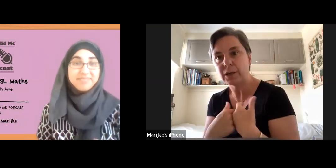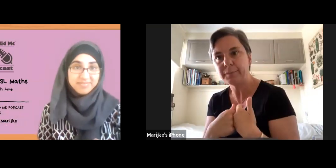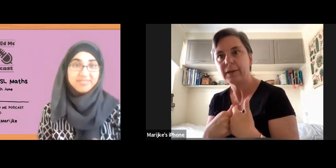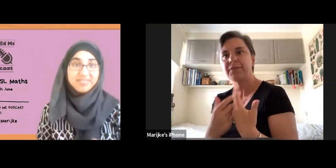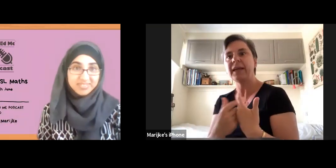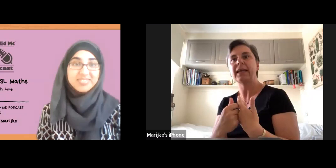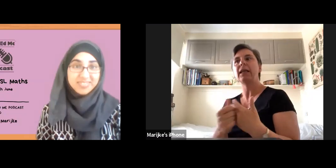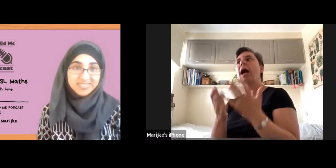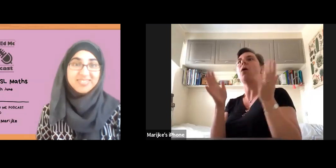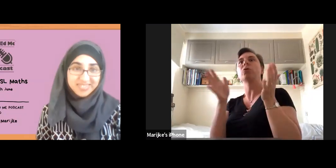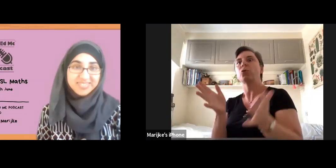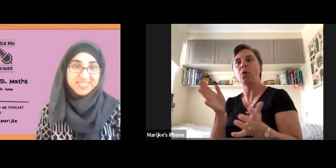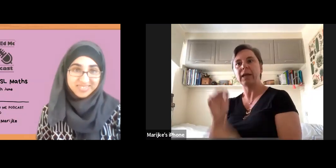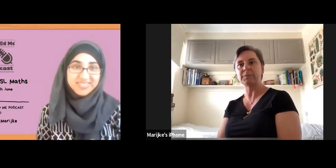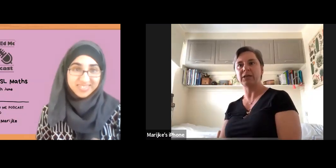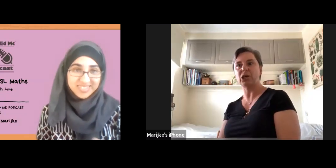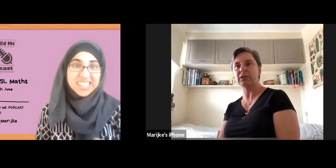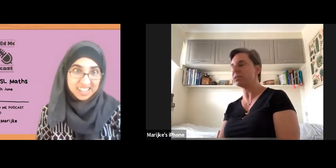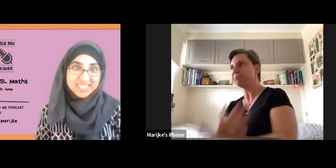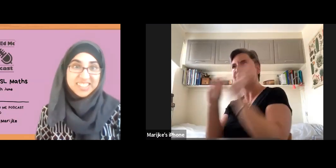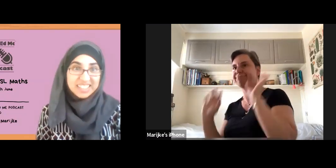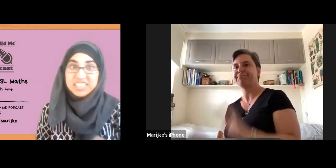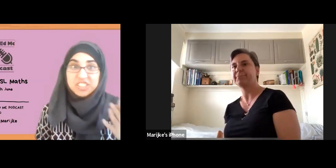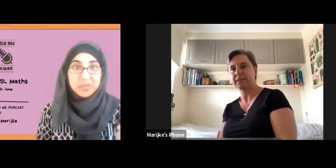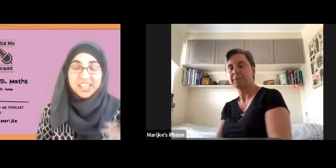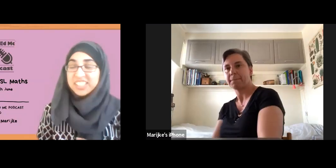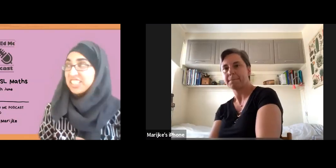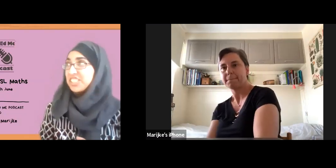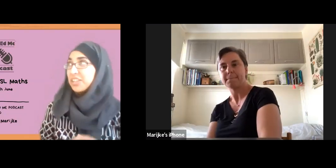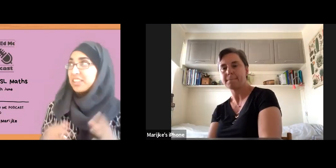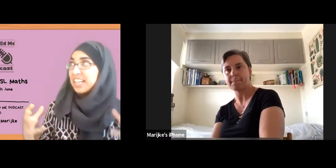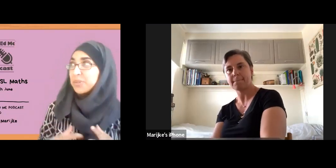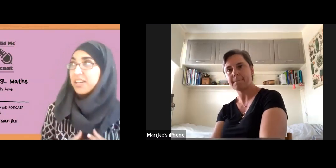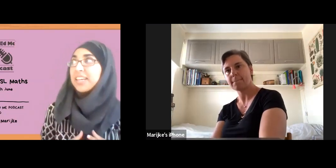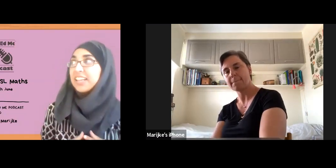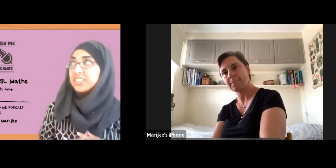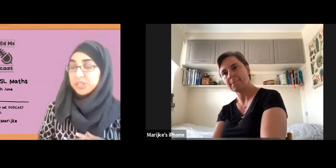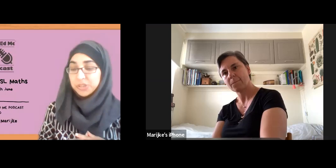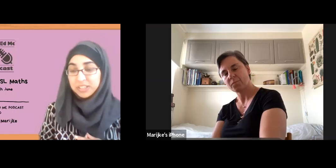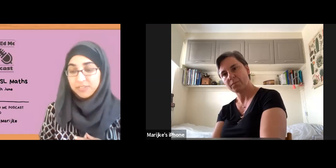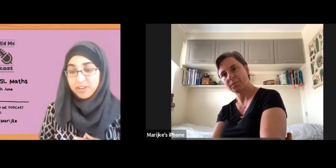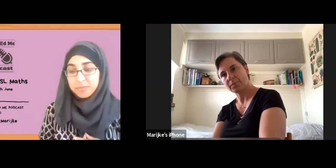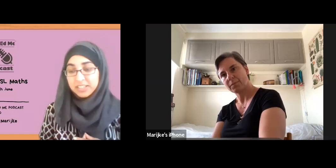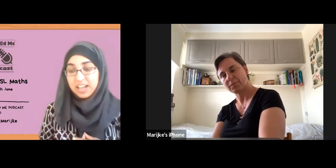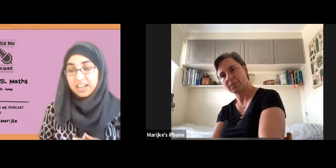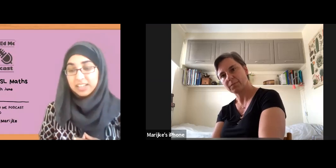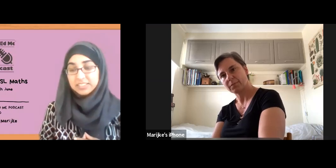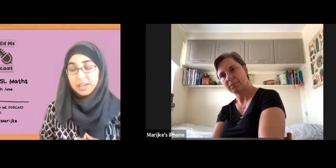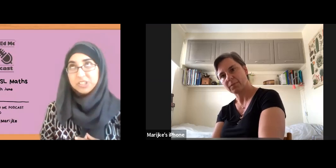them thinking, I want to normalize my child. And it just doesn't work. So the kids were coming into a school environment and they were